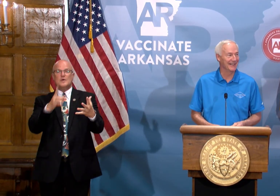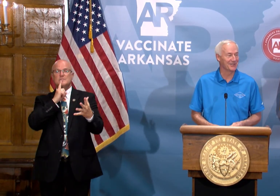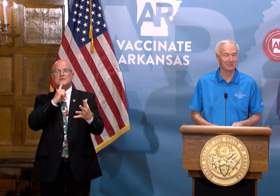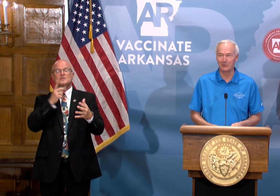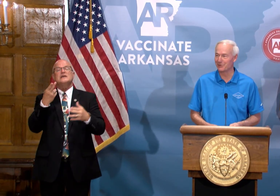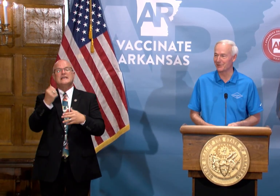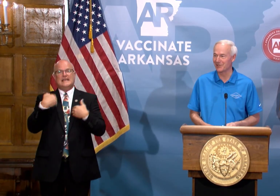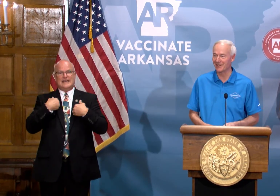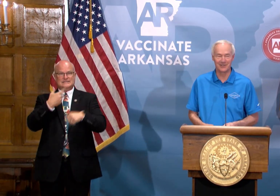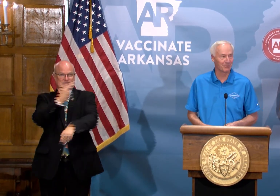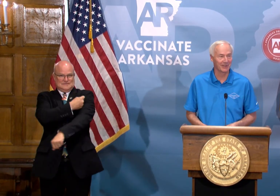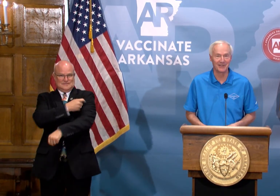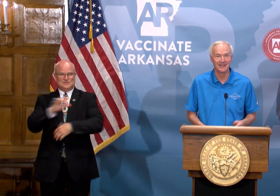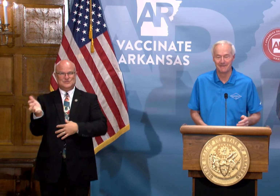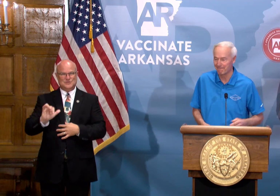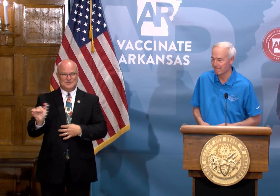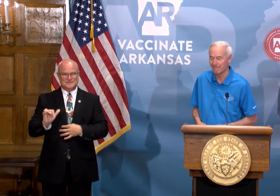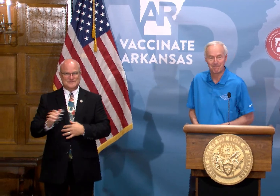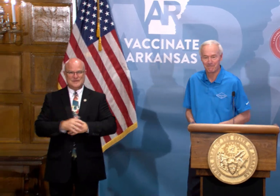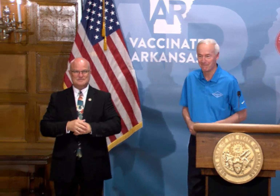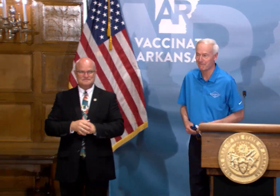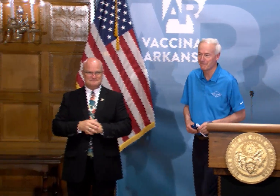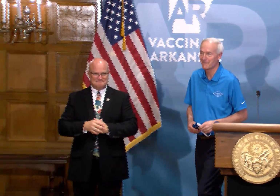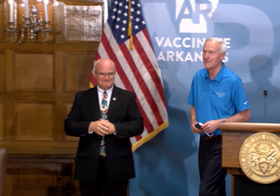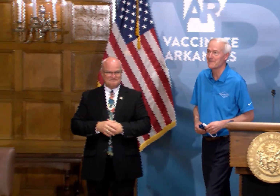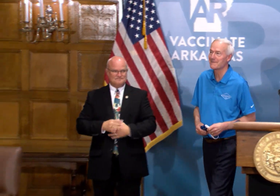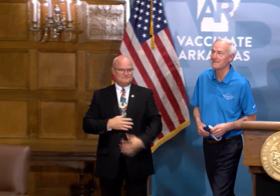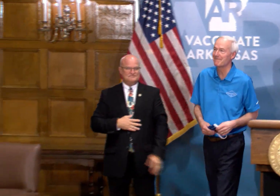sure he has the booster shot as well.